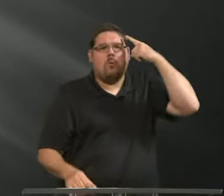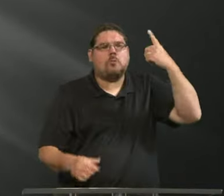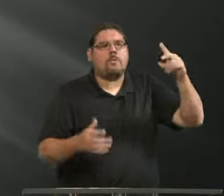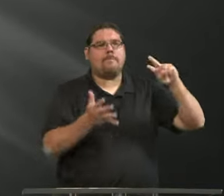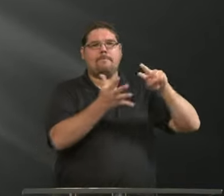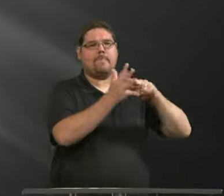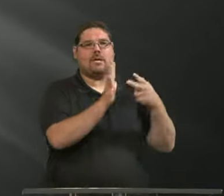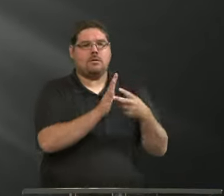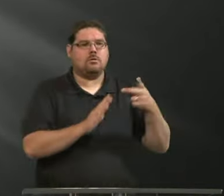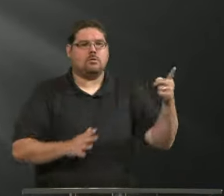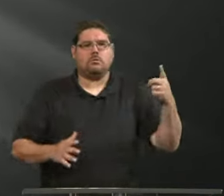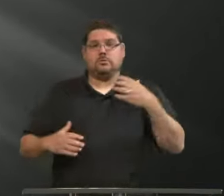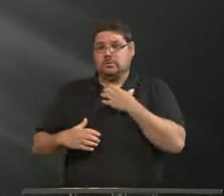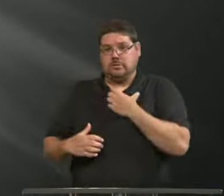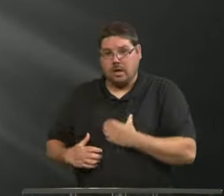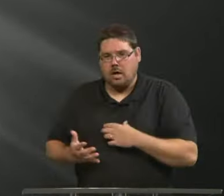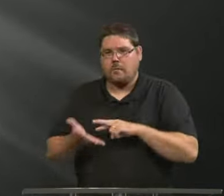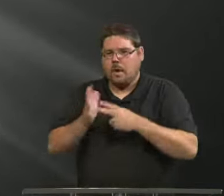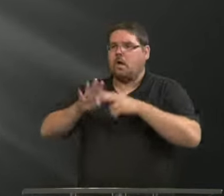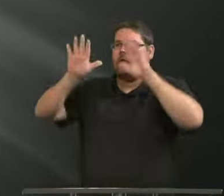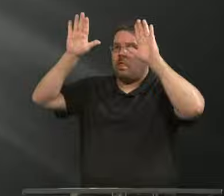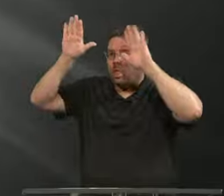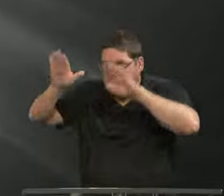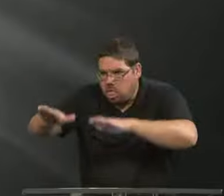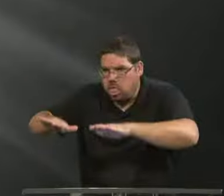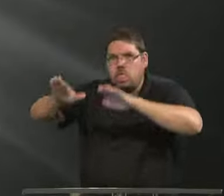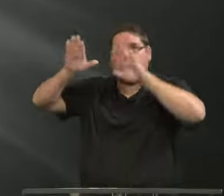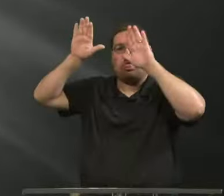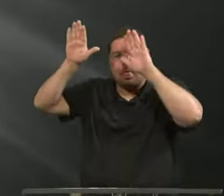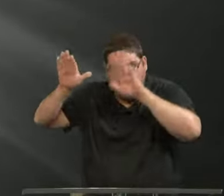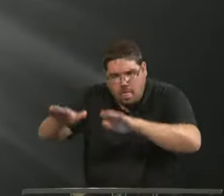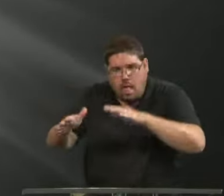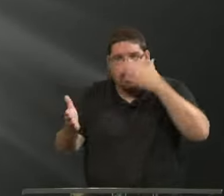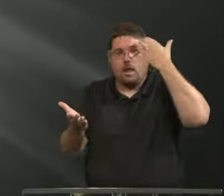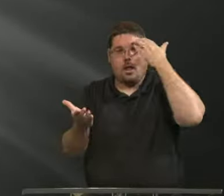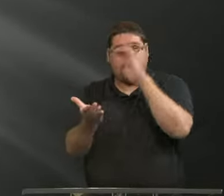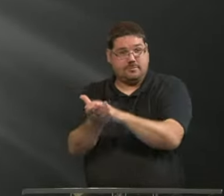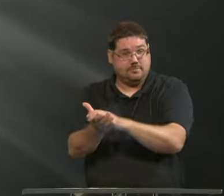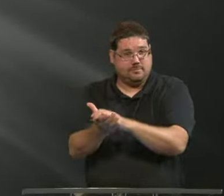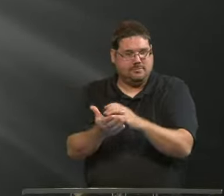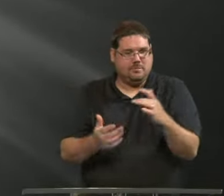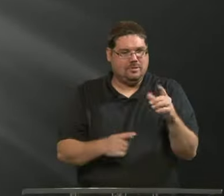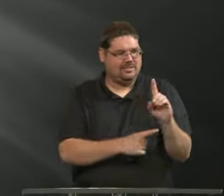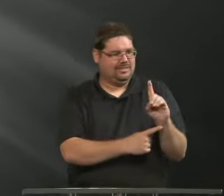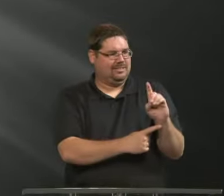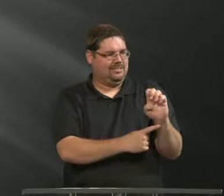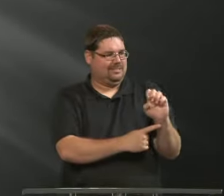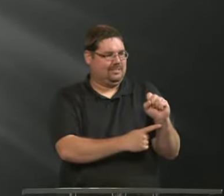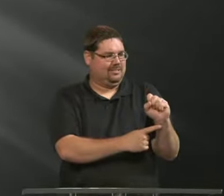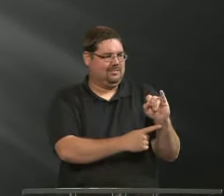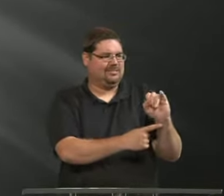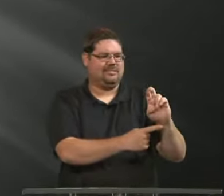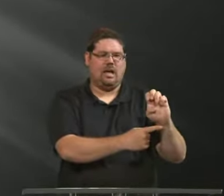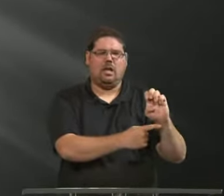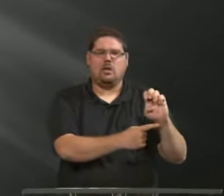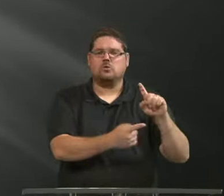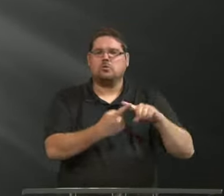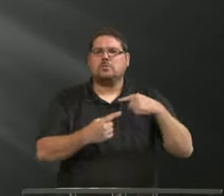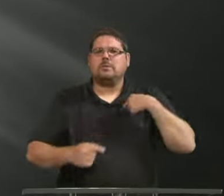years, I always thought that it meant the wife would just naturally desire to please her husband and do whatever he requested.